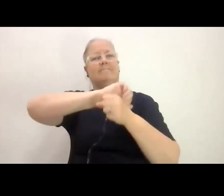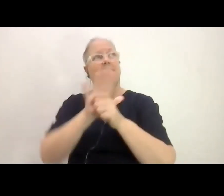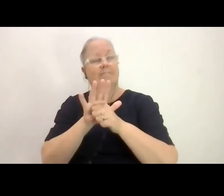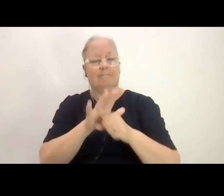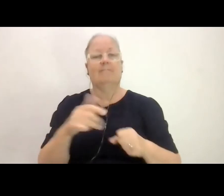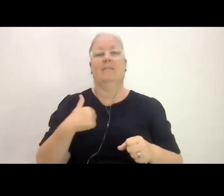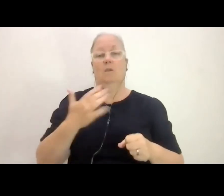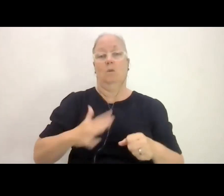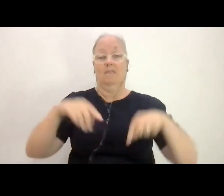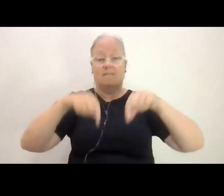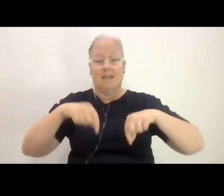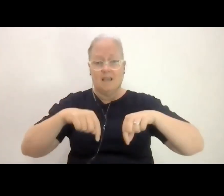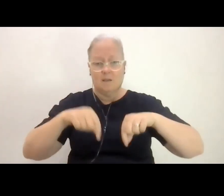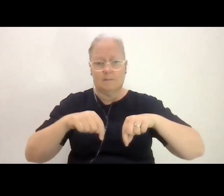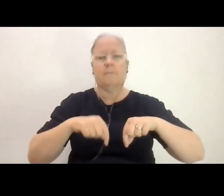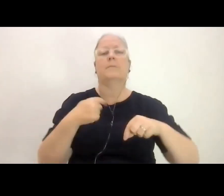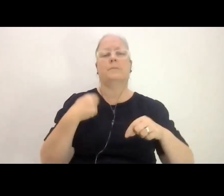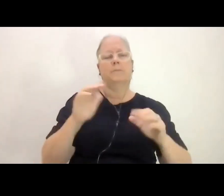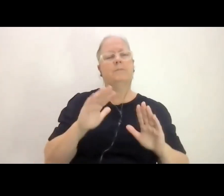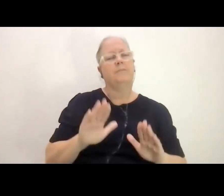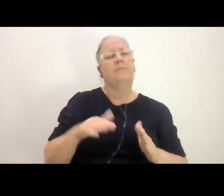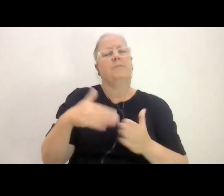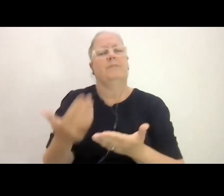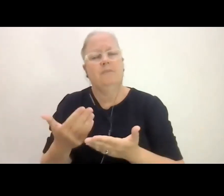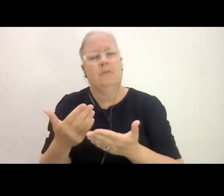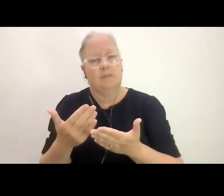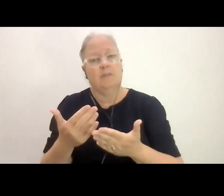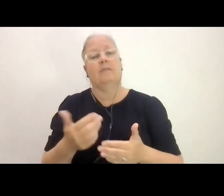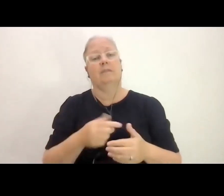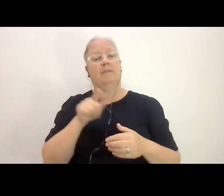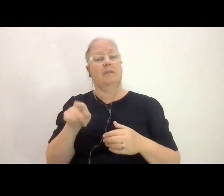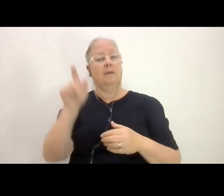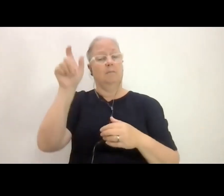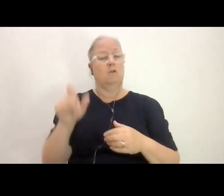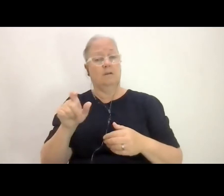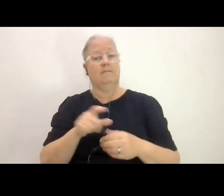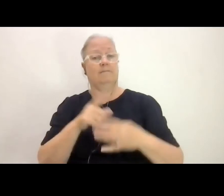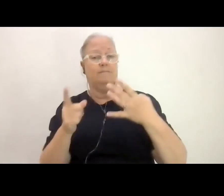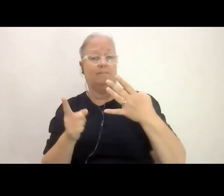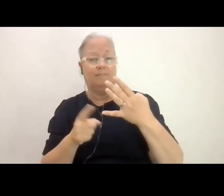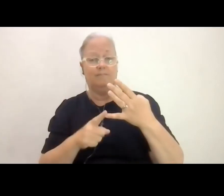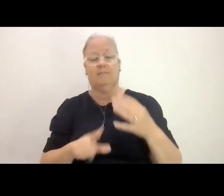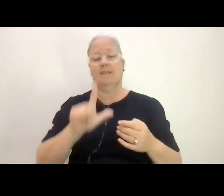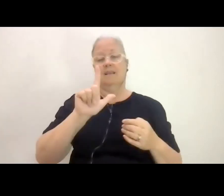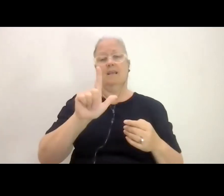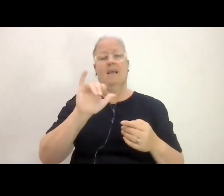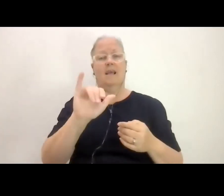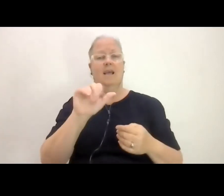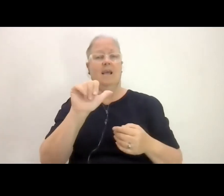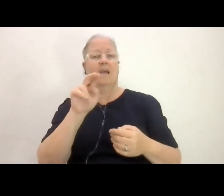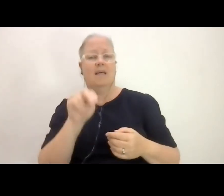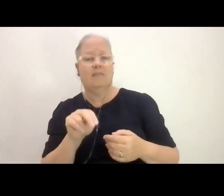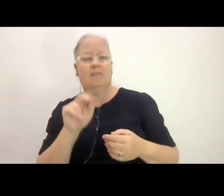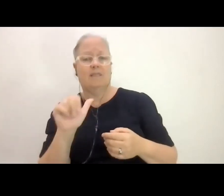to Lyanna Gurgasan, who is the Deputy Head Delegation for the International Federation of Red Cross and Red